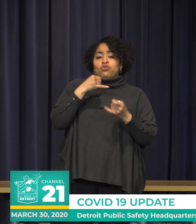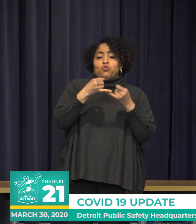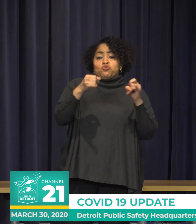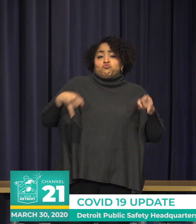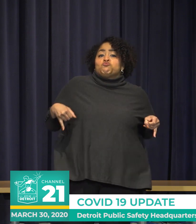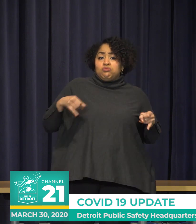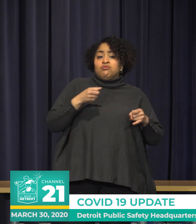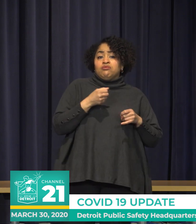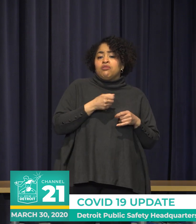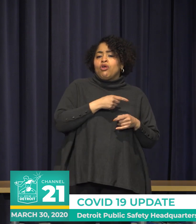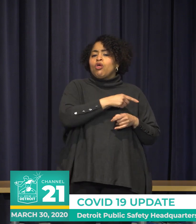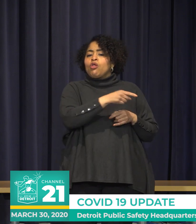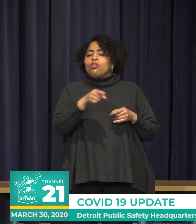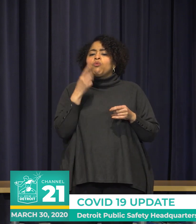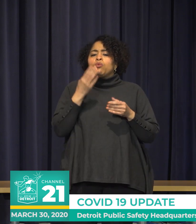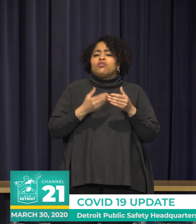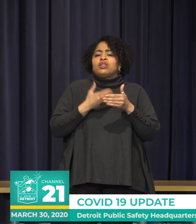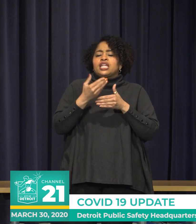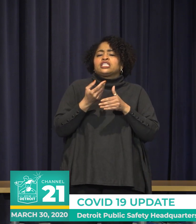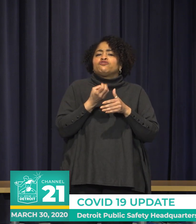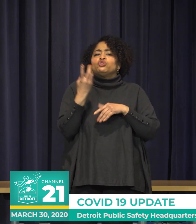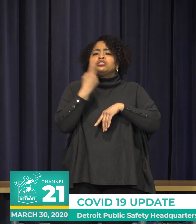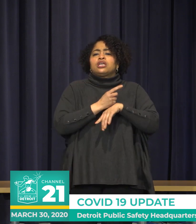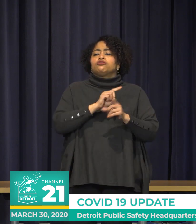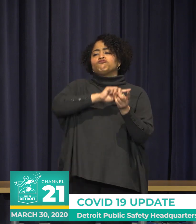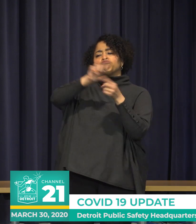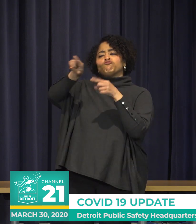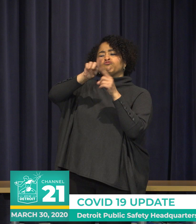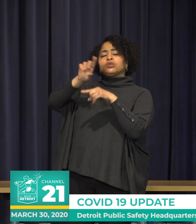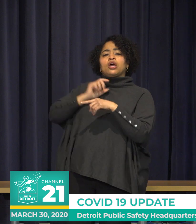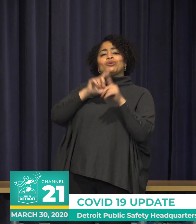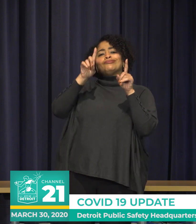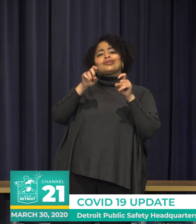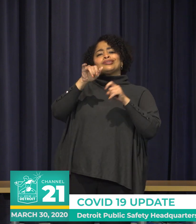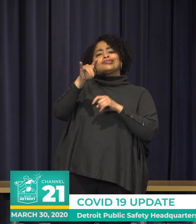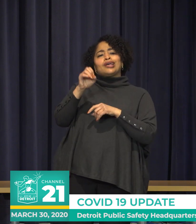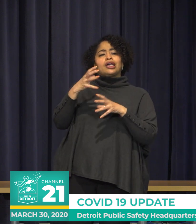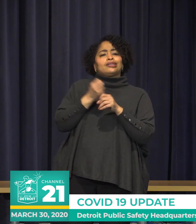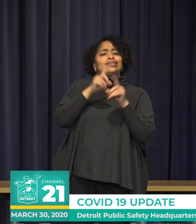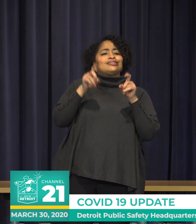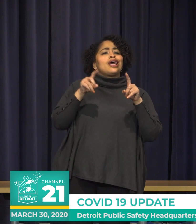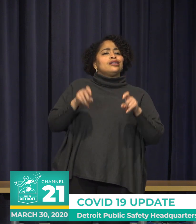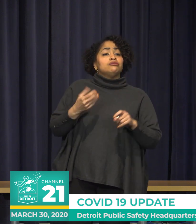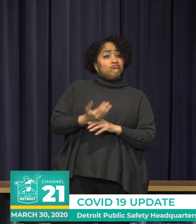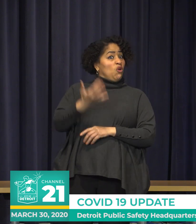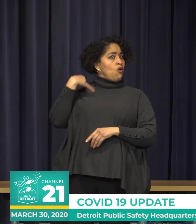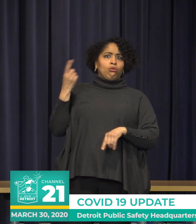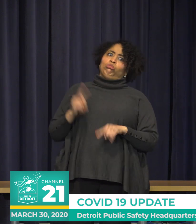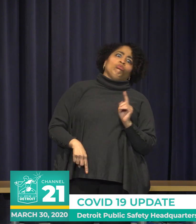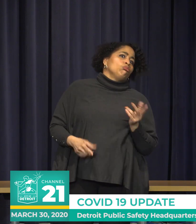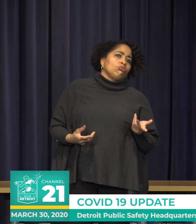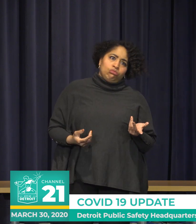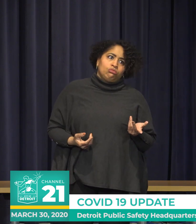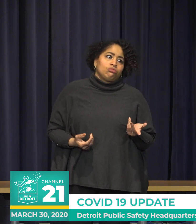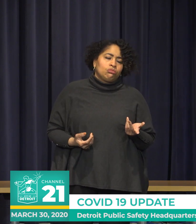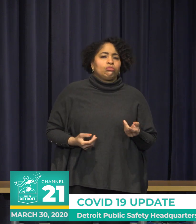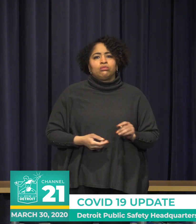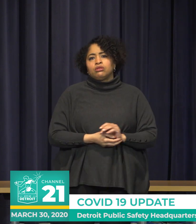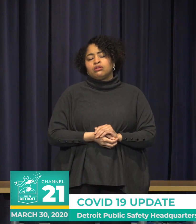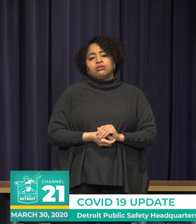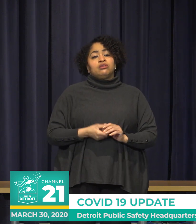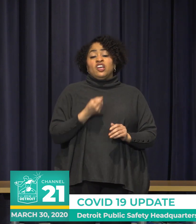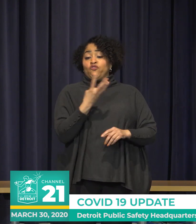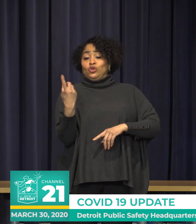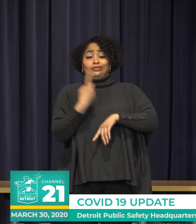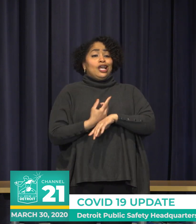great majority of them will go through our test site and will be tested. It wasn't something we had the capacity to do even a few